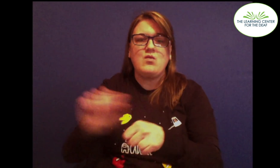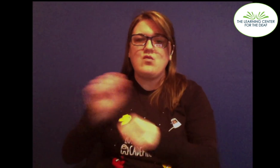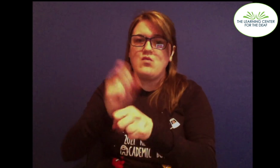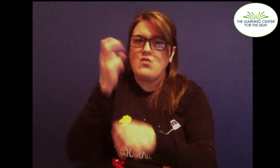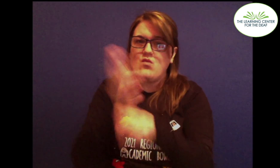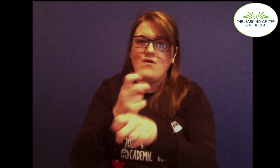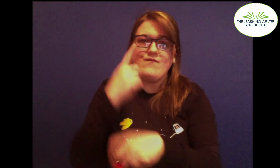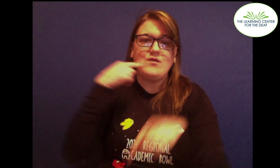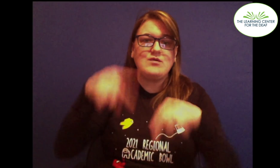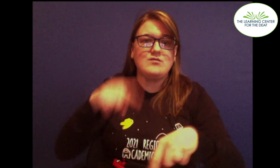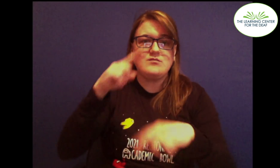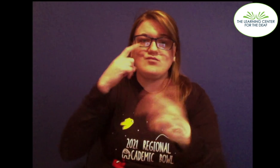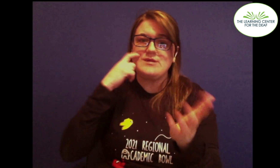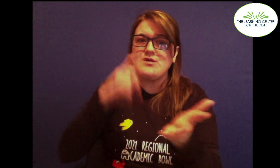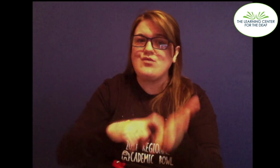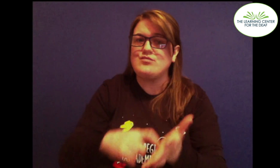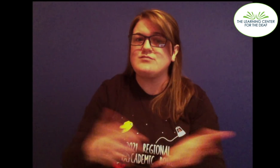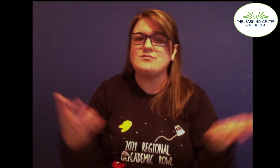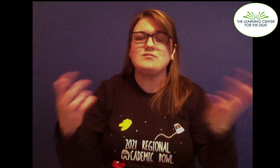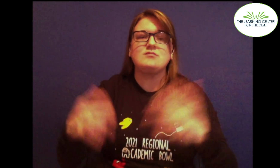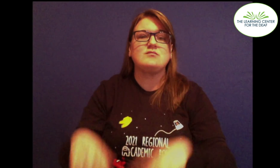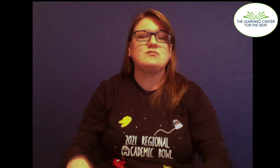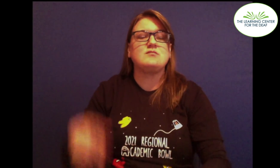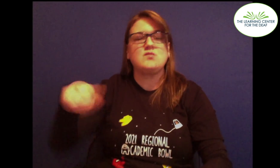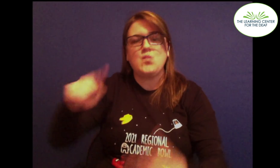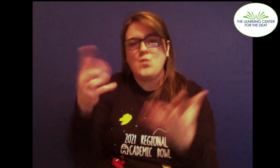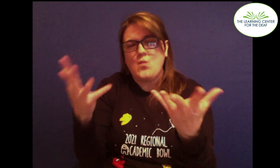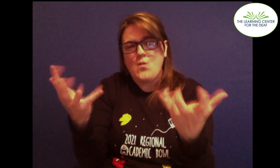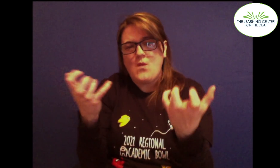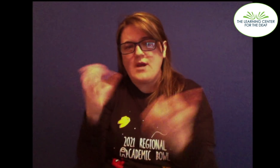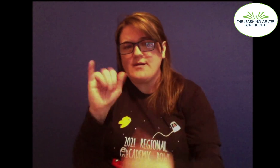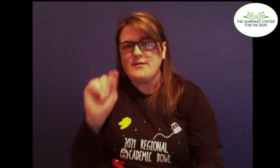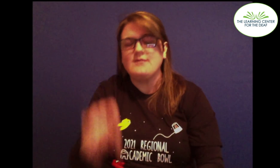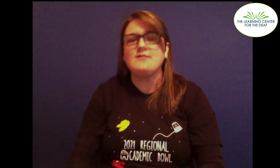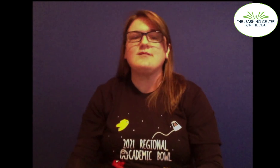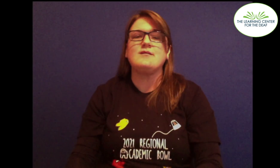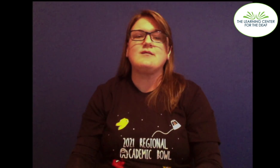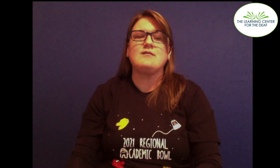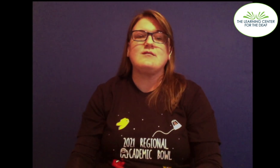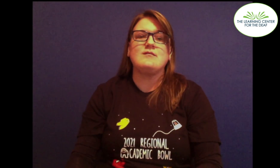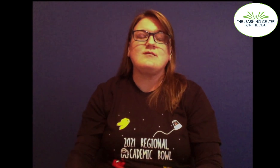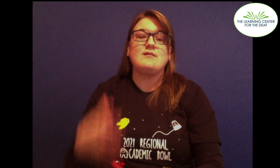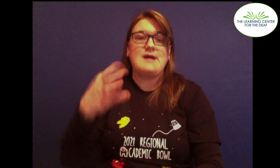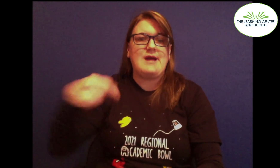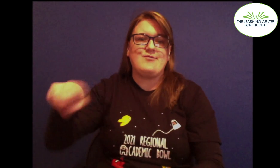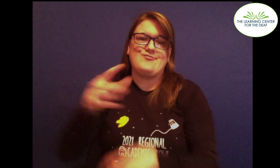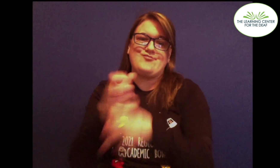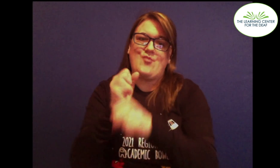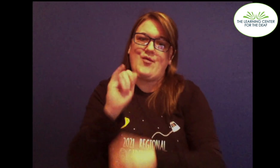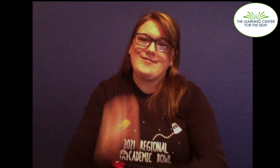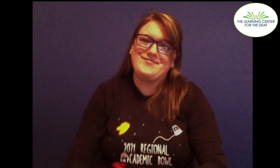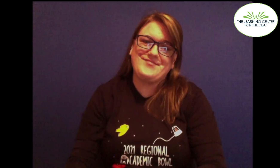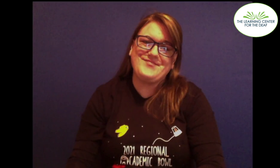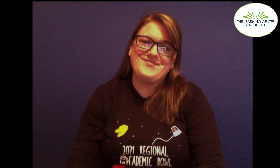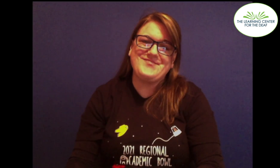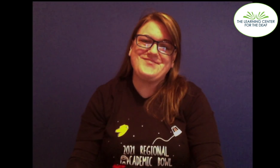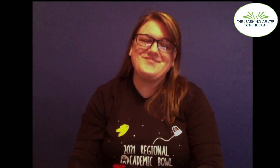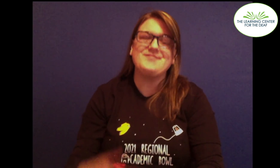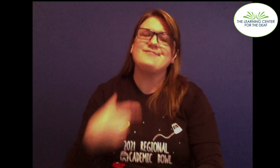They all worked so hard for this recognition. They wanted it, and they earned it. And